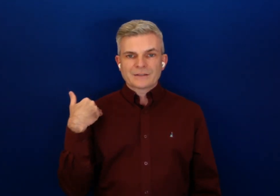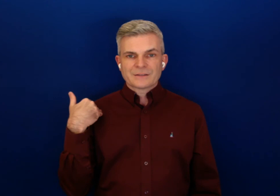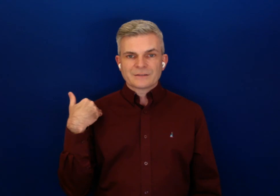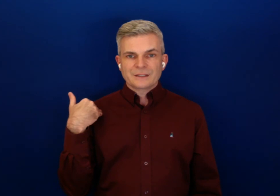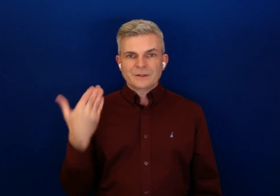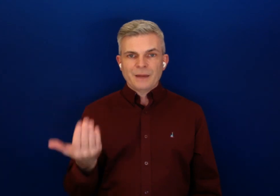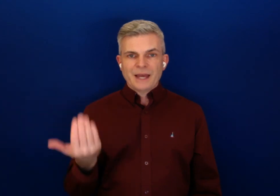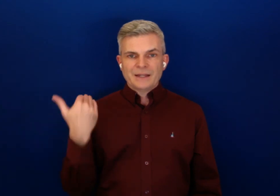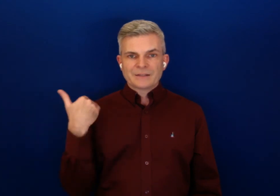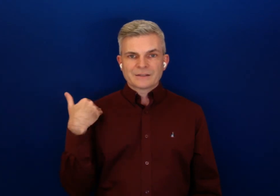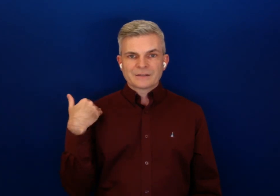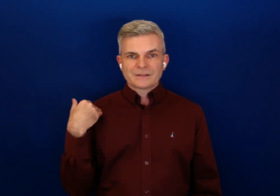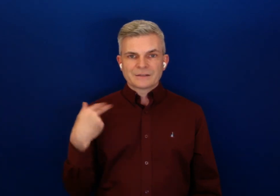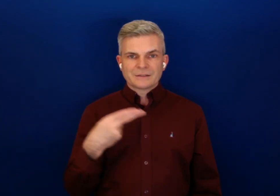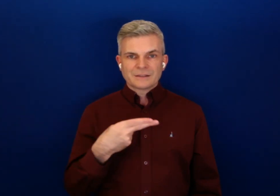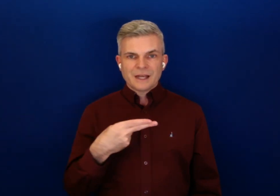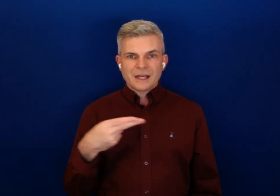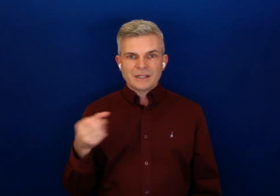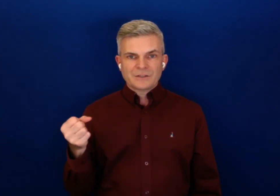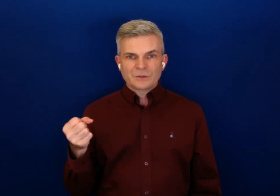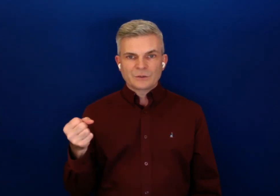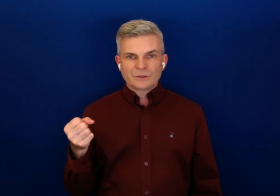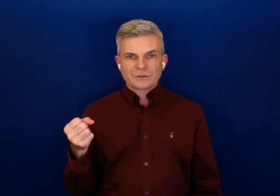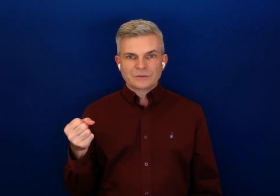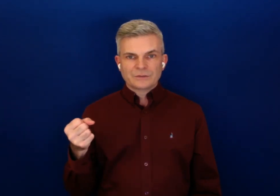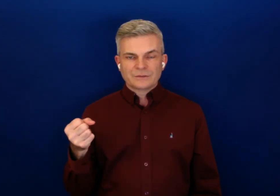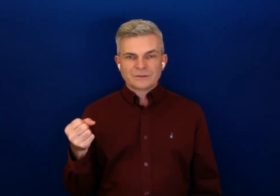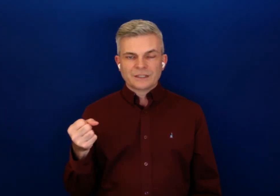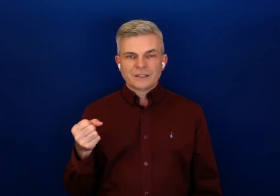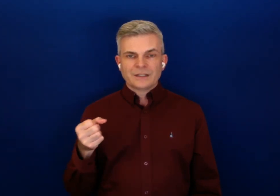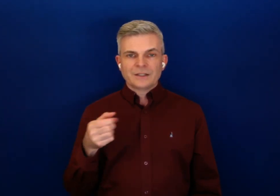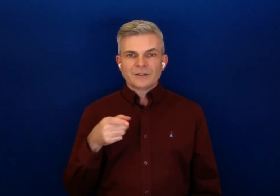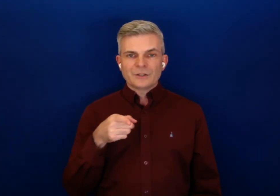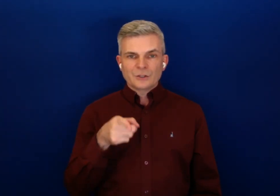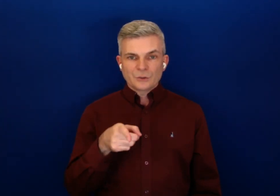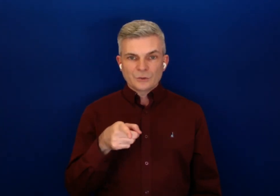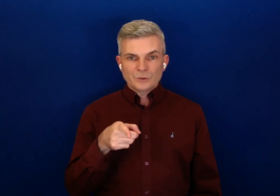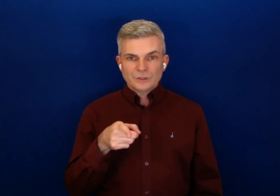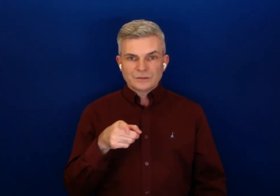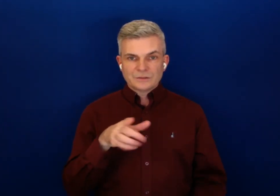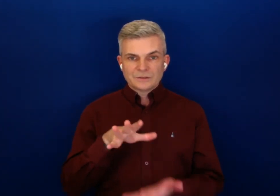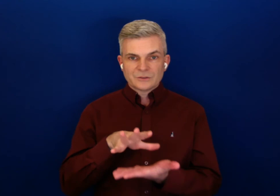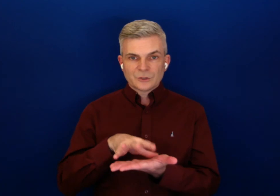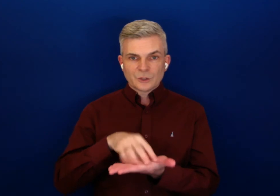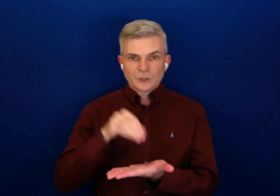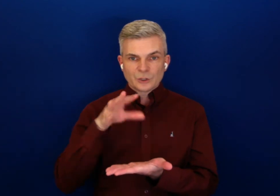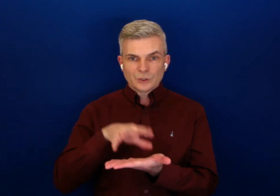past, in the past, high school, you